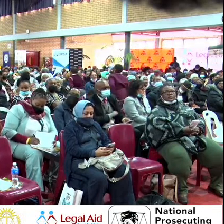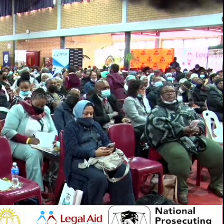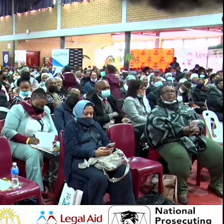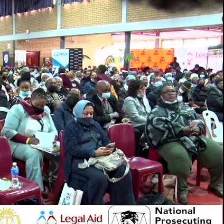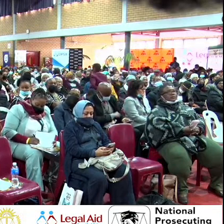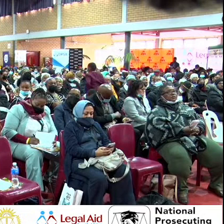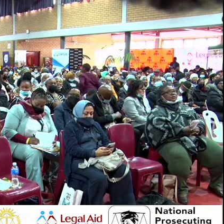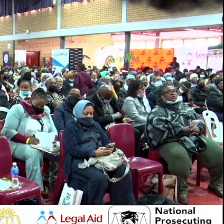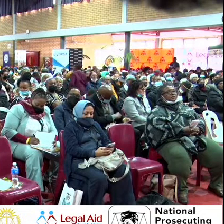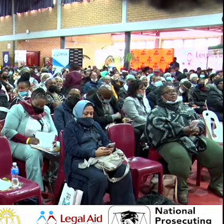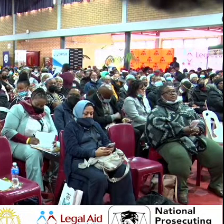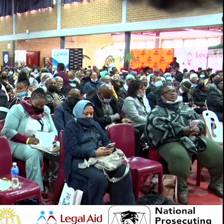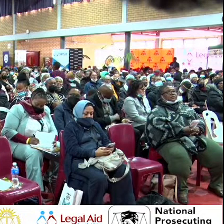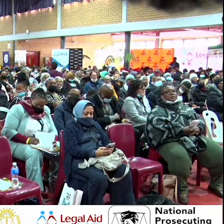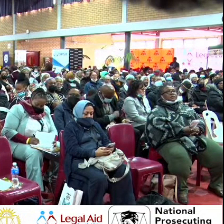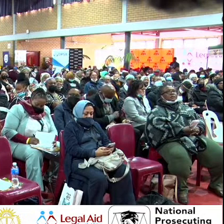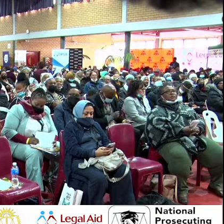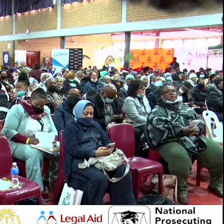SAPS.